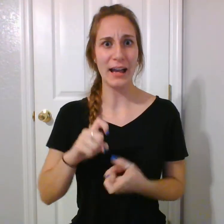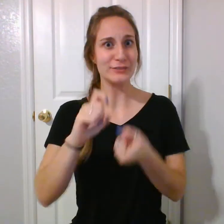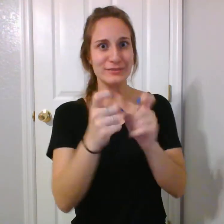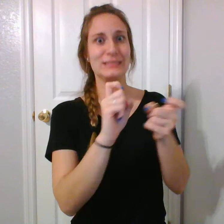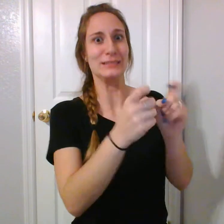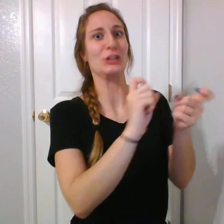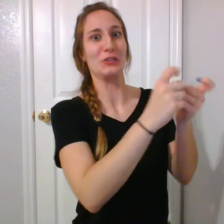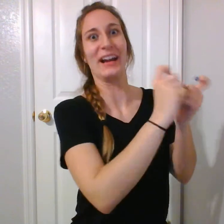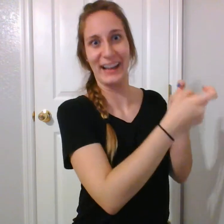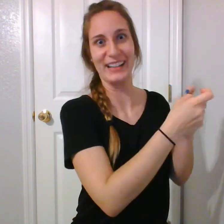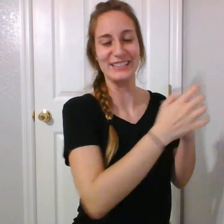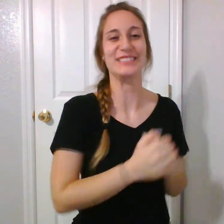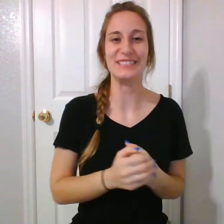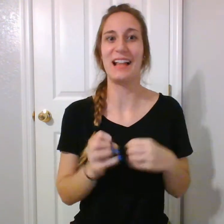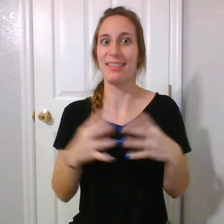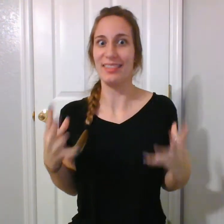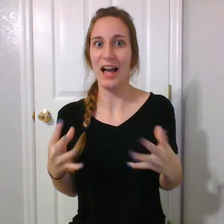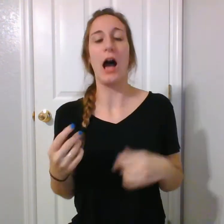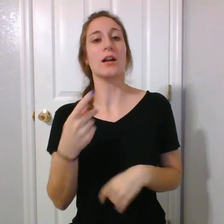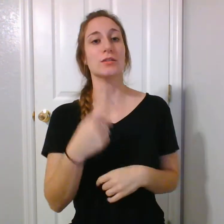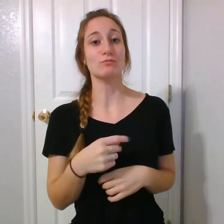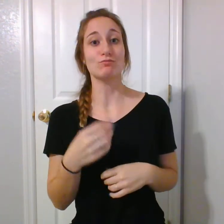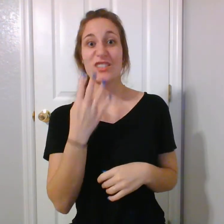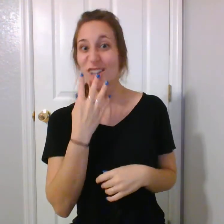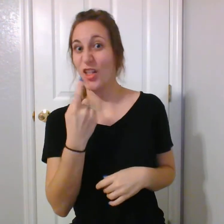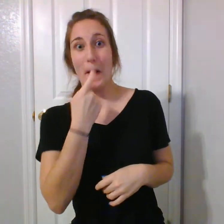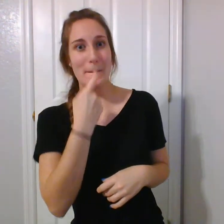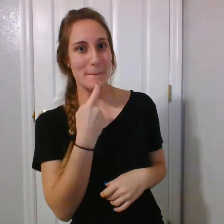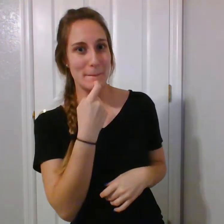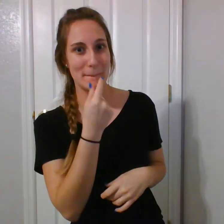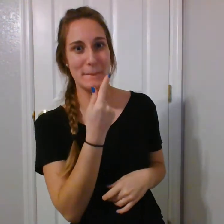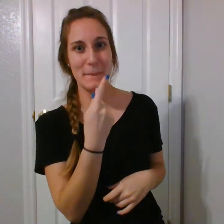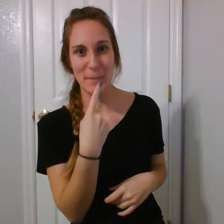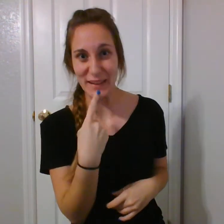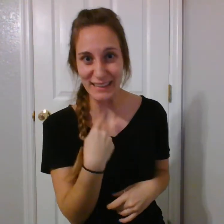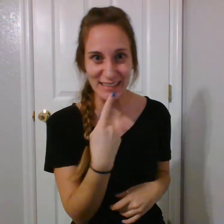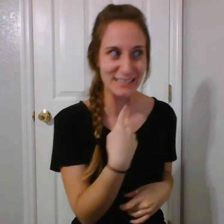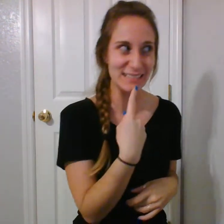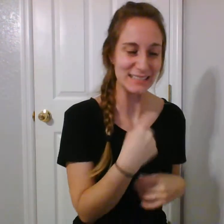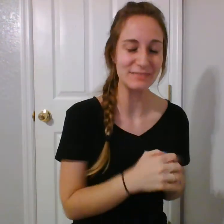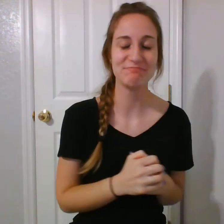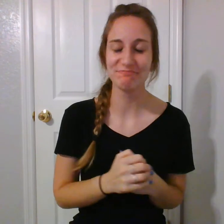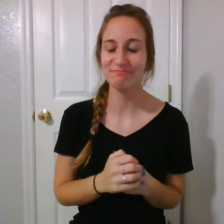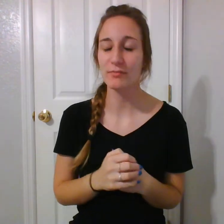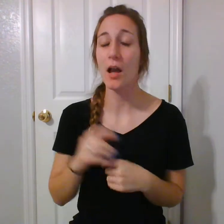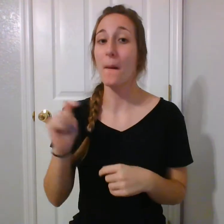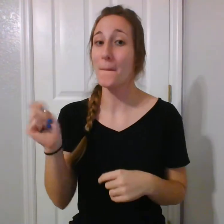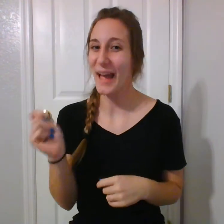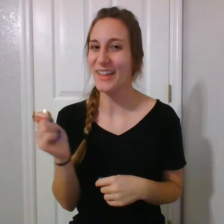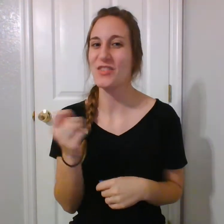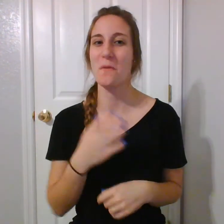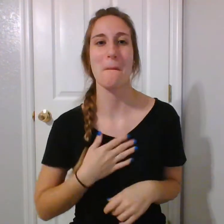pink. Her bathroom's my favorite part, if you want to come check that out. So this whole entire wall is tiled pink for her, and the